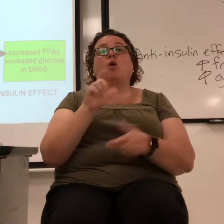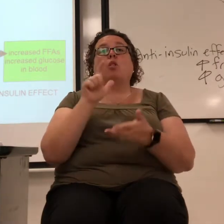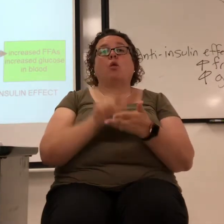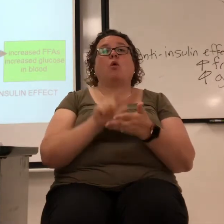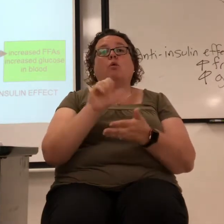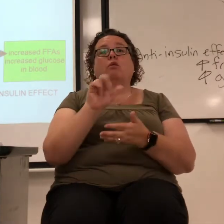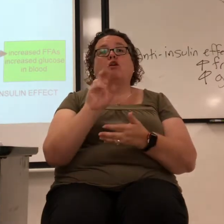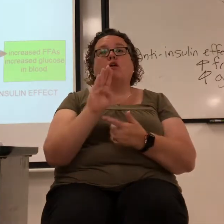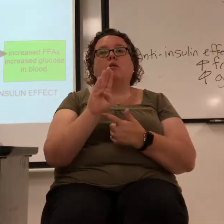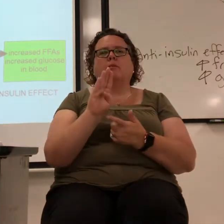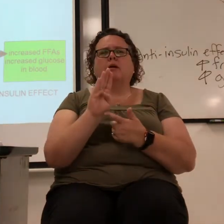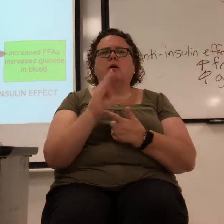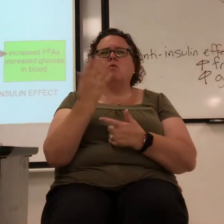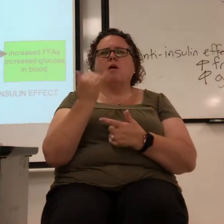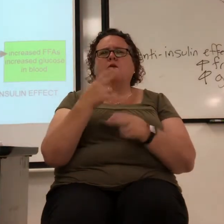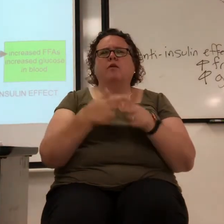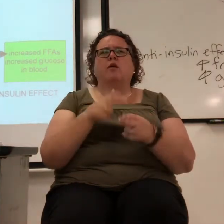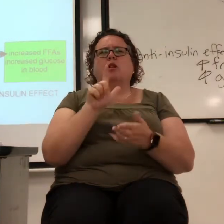low carb? What are they trying to do?